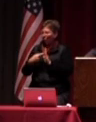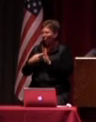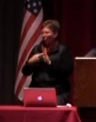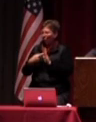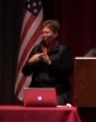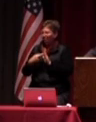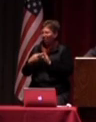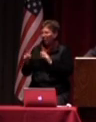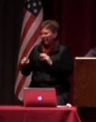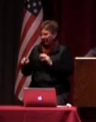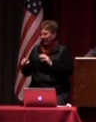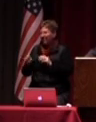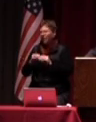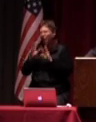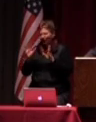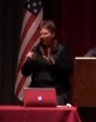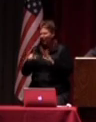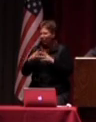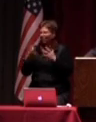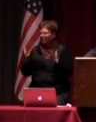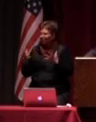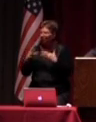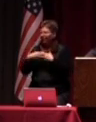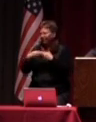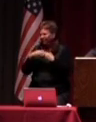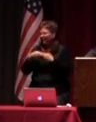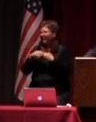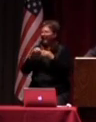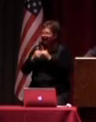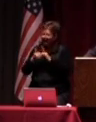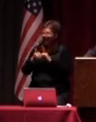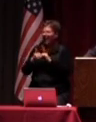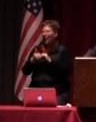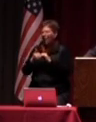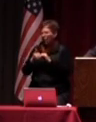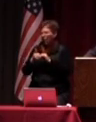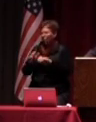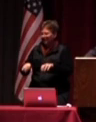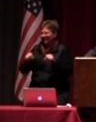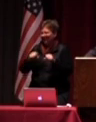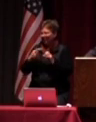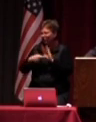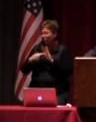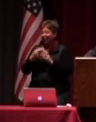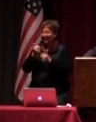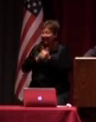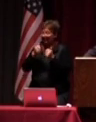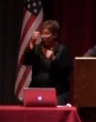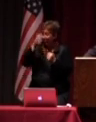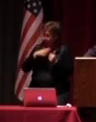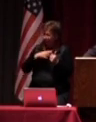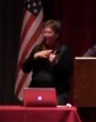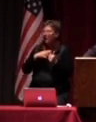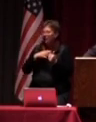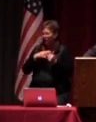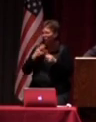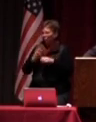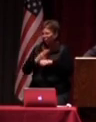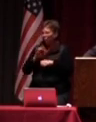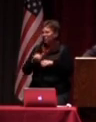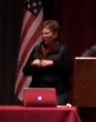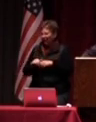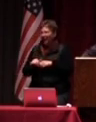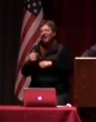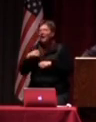before. Obviously, there was a lot of latitude in how the role could be performed. Each of these men, in turn, reshaped it to his own advantage. And I don't mean to